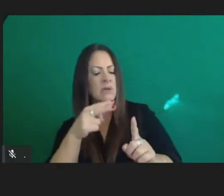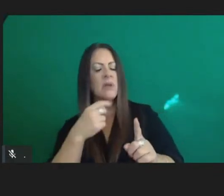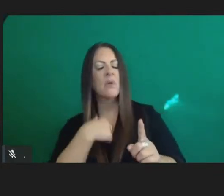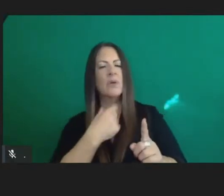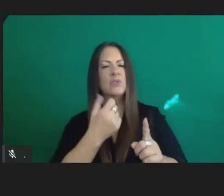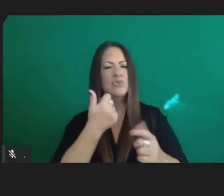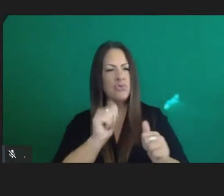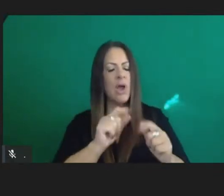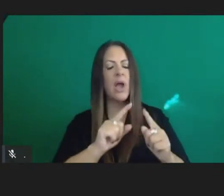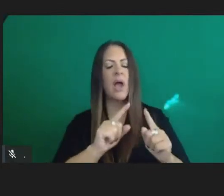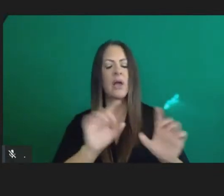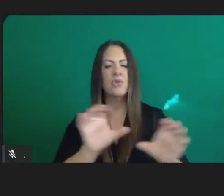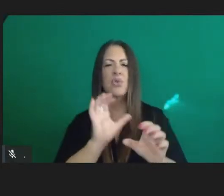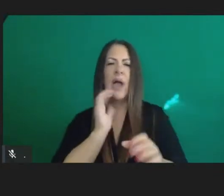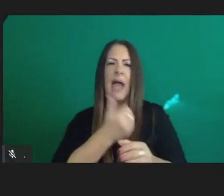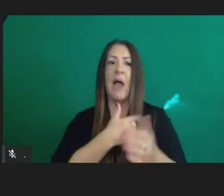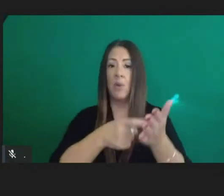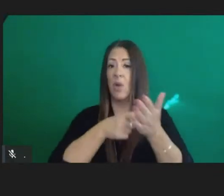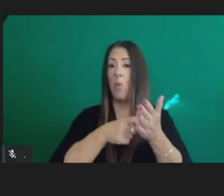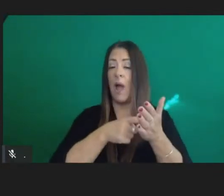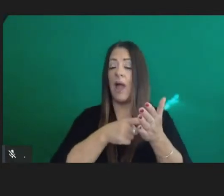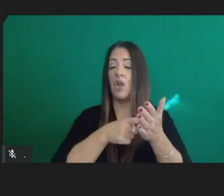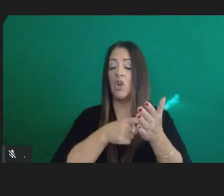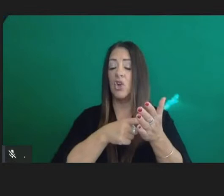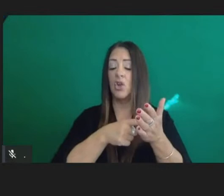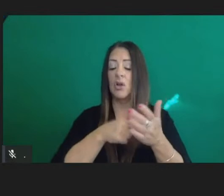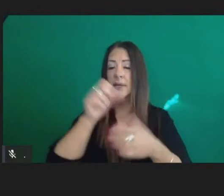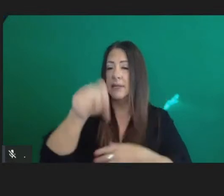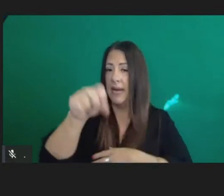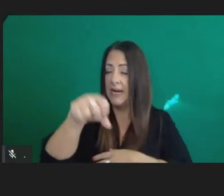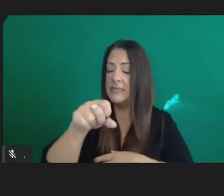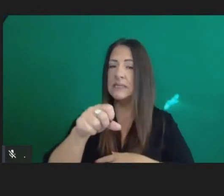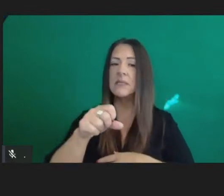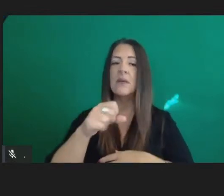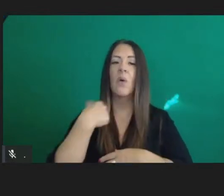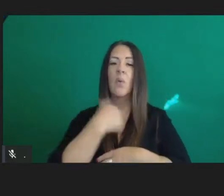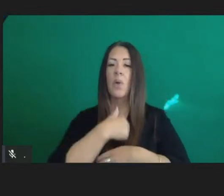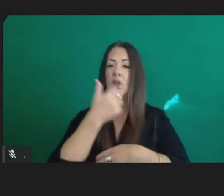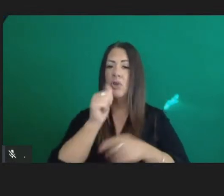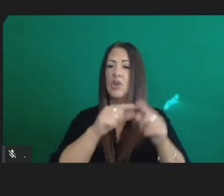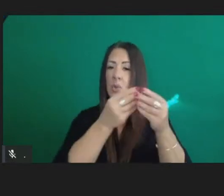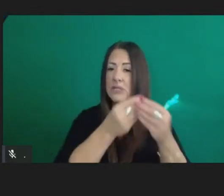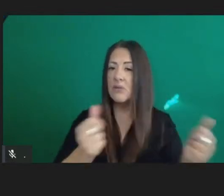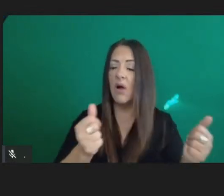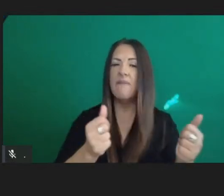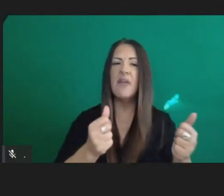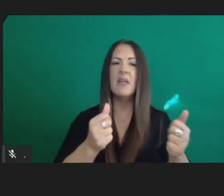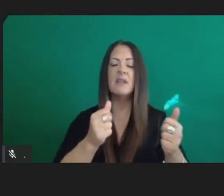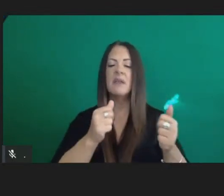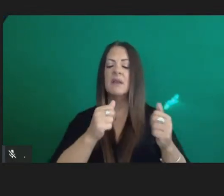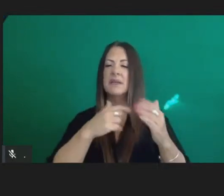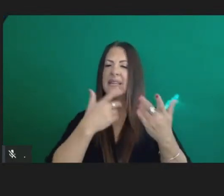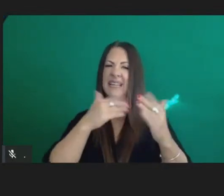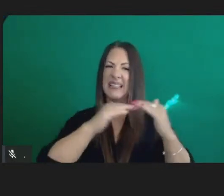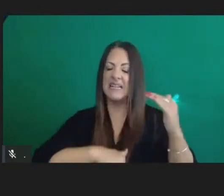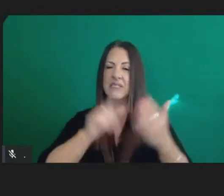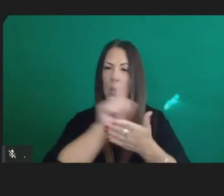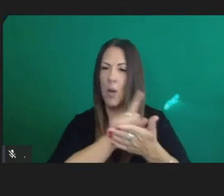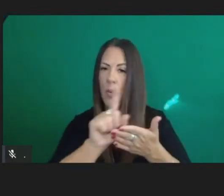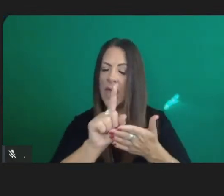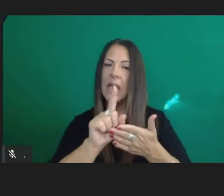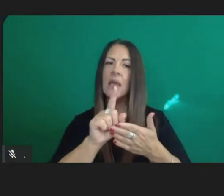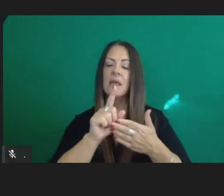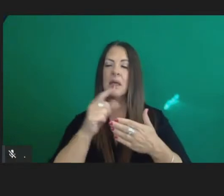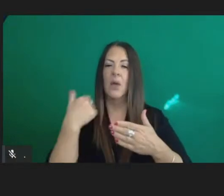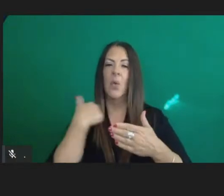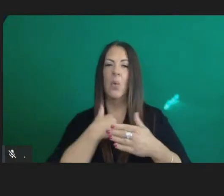And we do require, though, that this is resolved rather quickly, no longer than a week, to really work through the